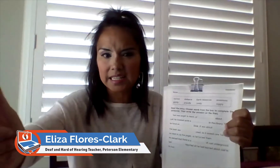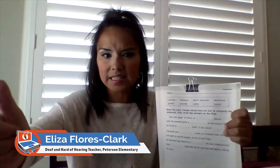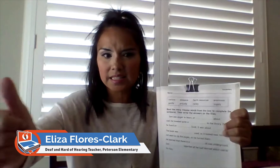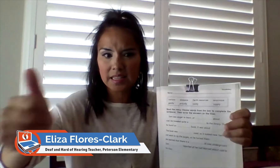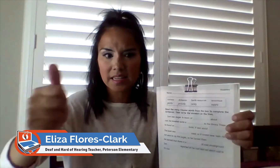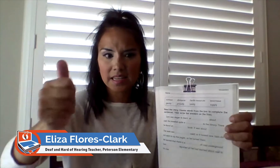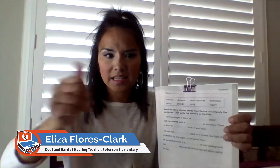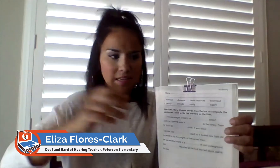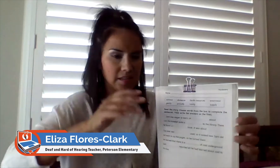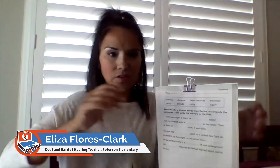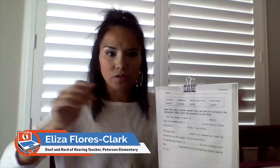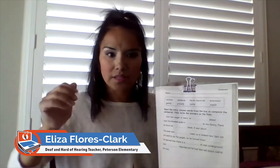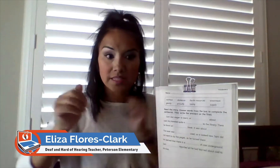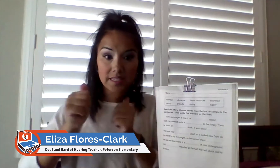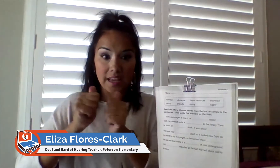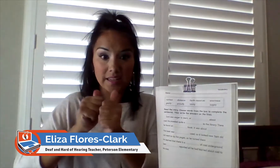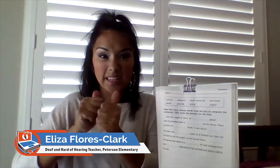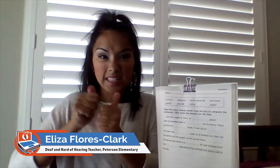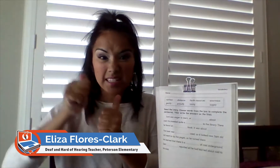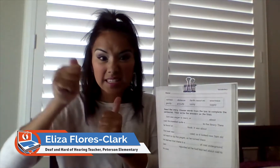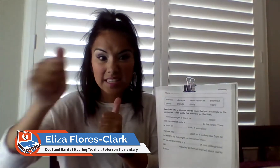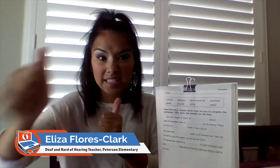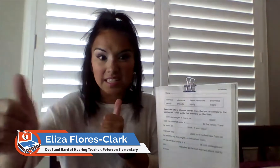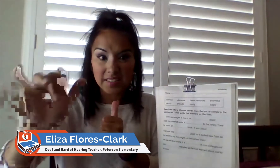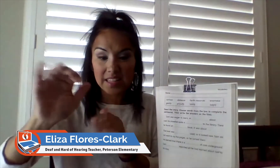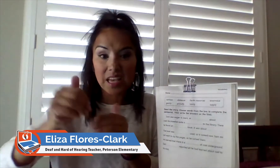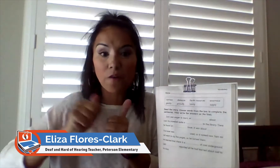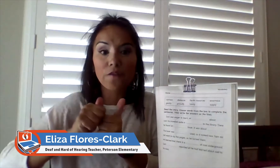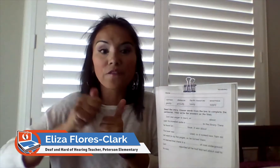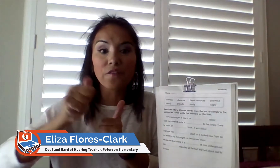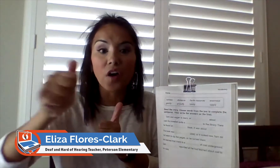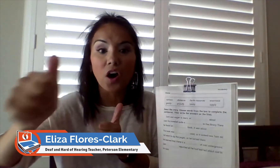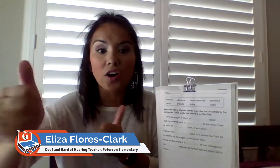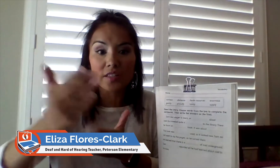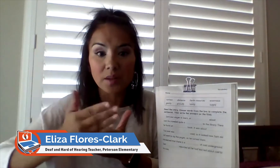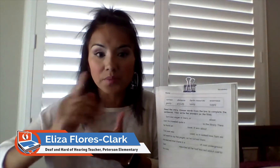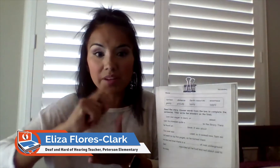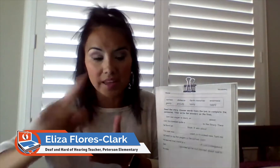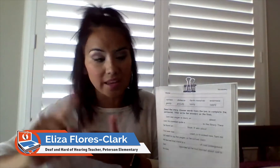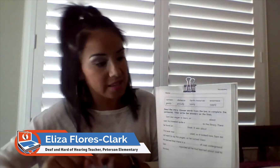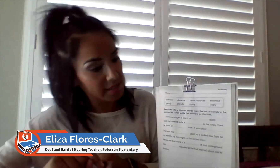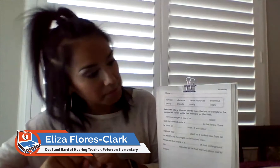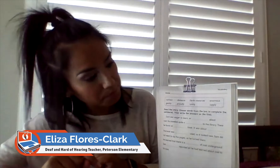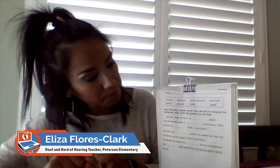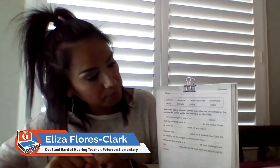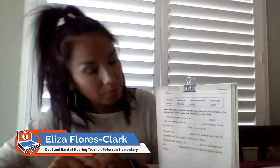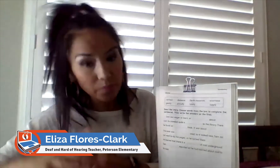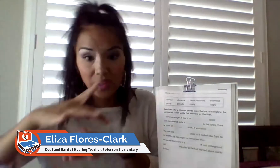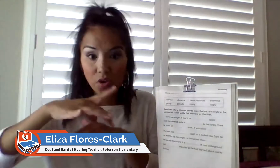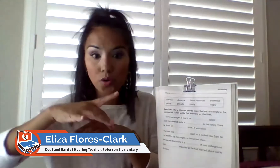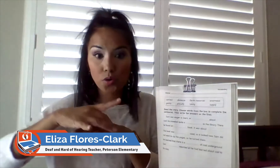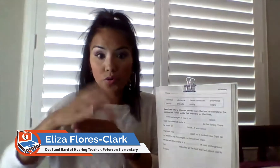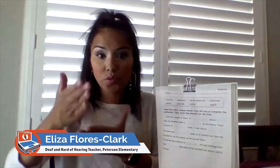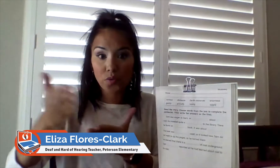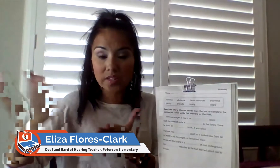Distance. Oh, it's a stand. Distance. That's how far something is. Earth